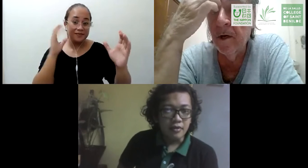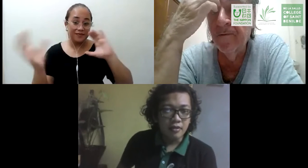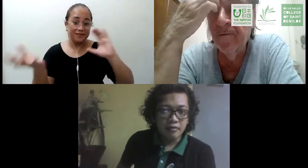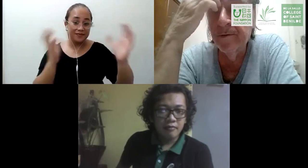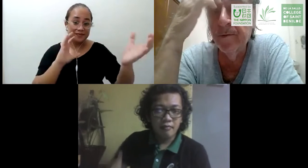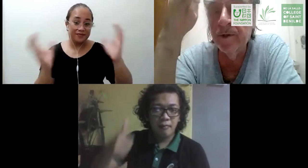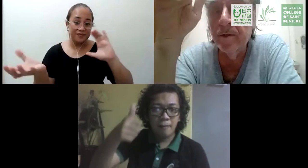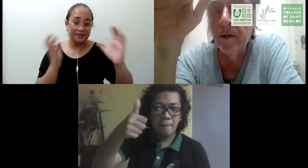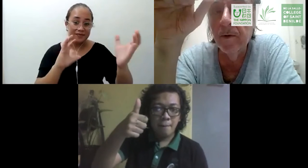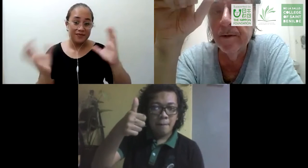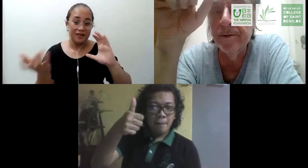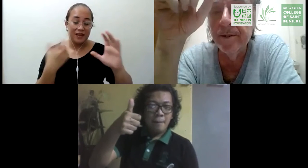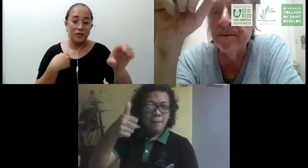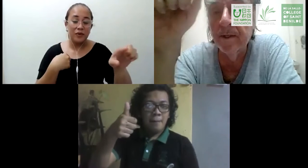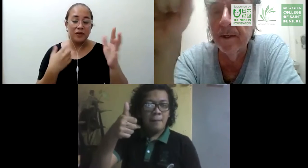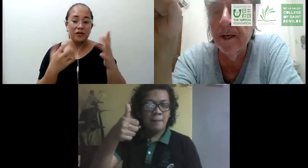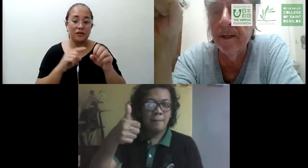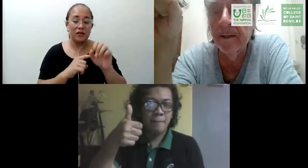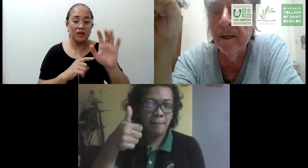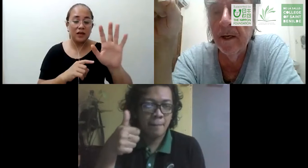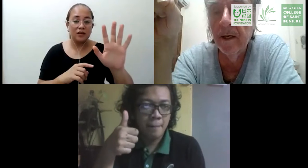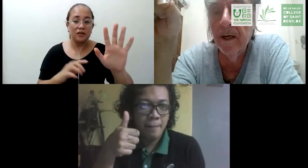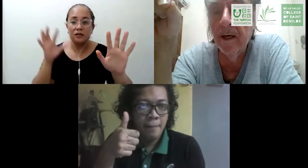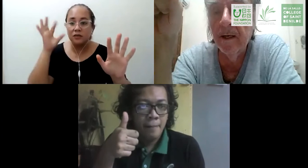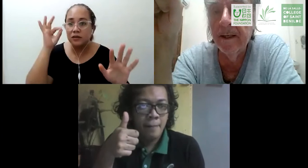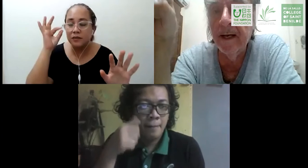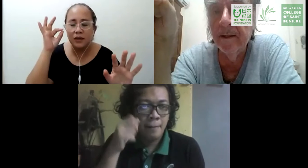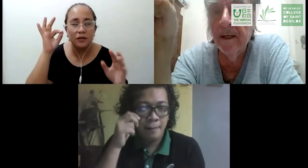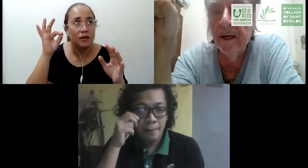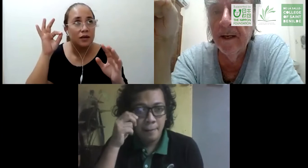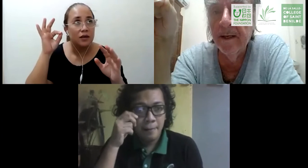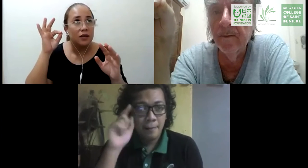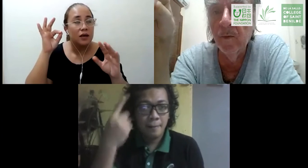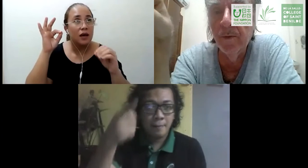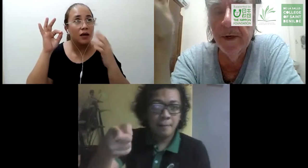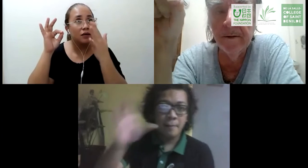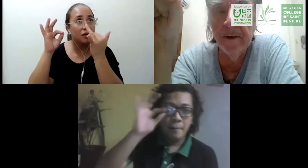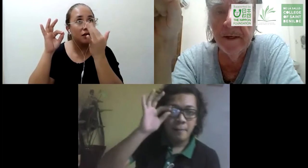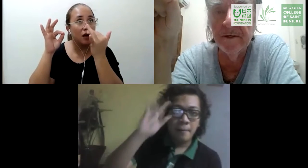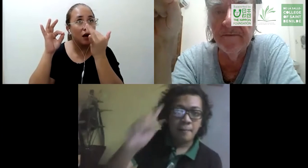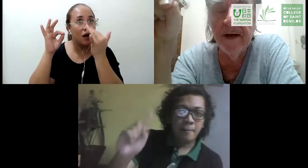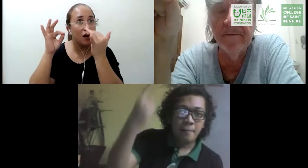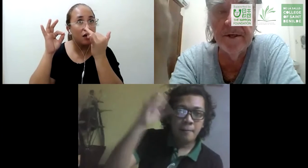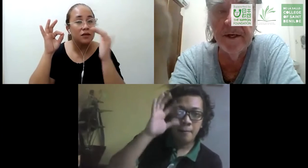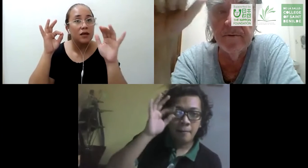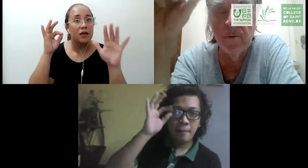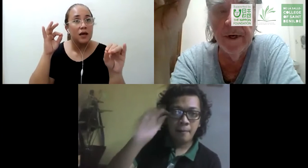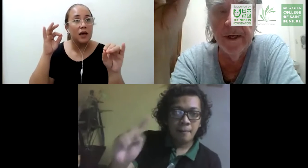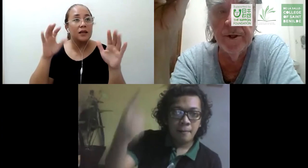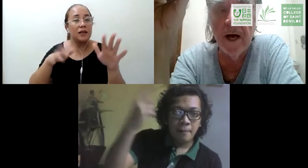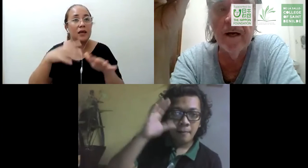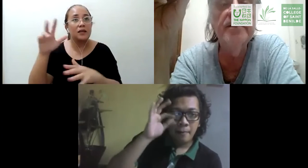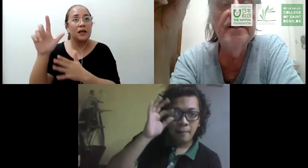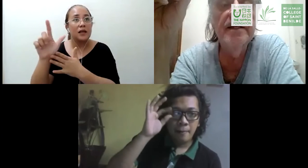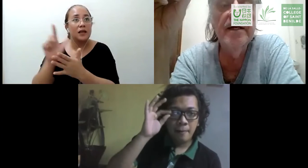To start off with, we'll start with Jasmine and Nat, and then when we get to lessons 5 and 6, we'll bring